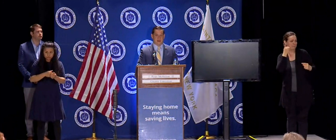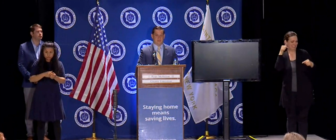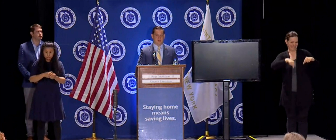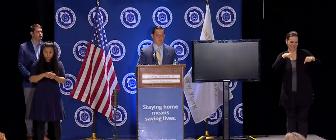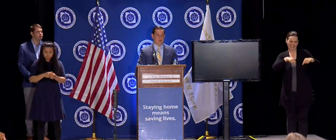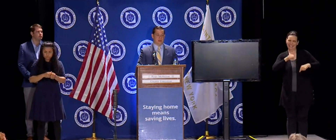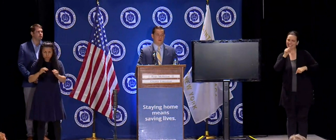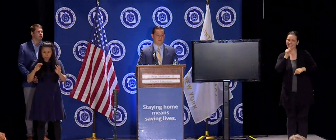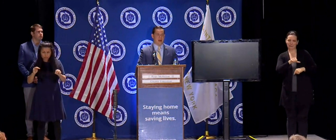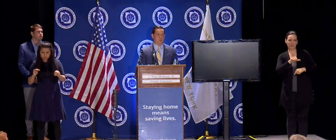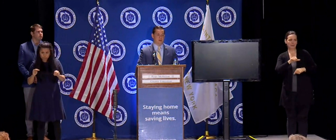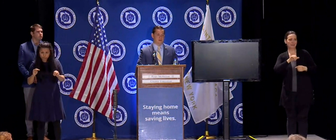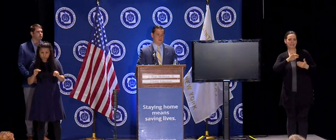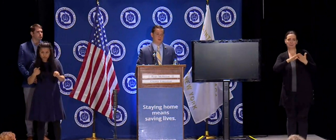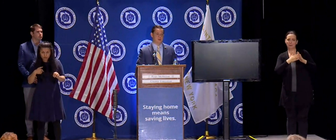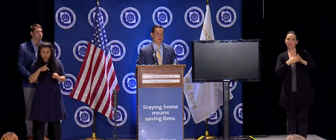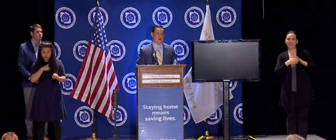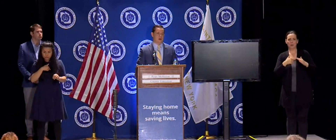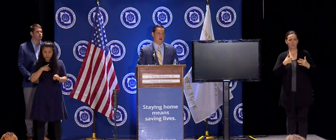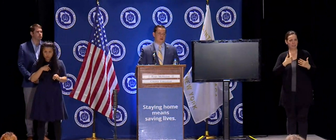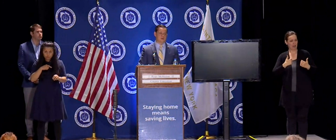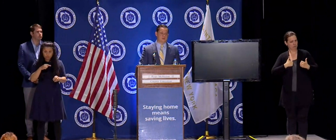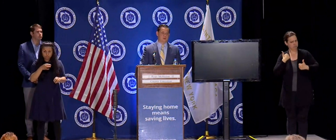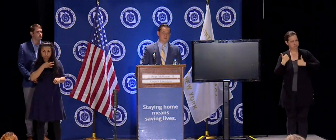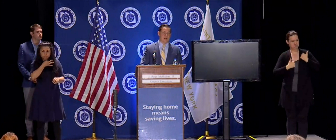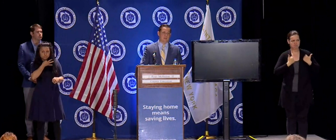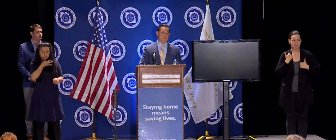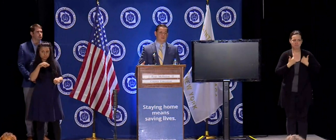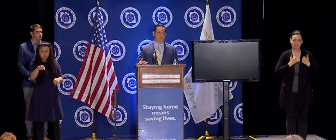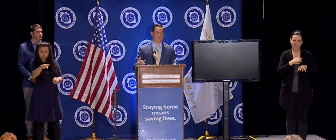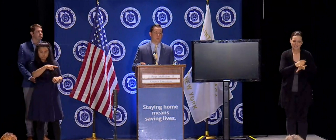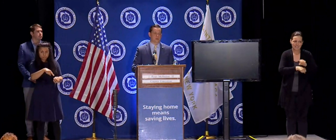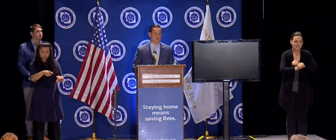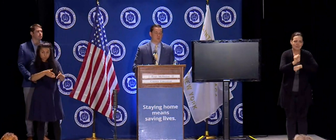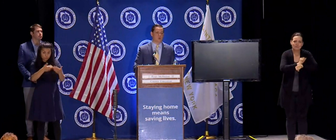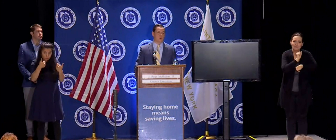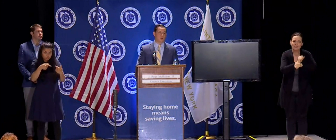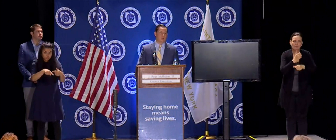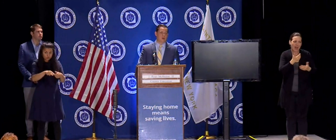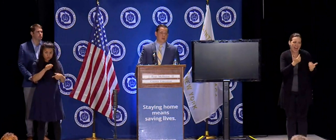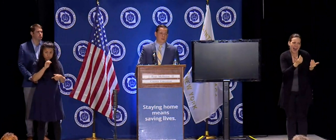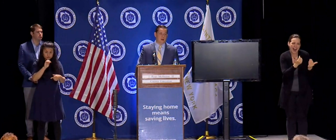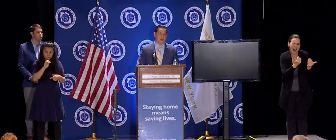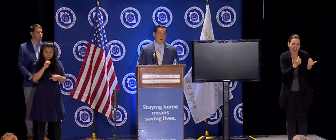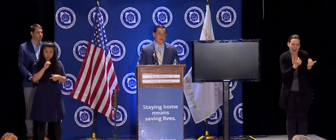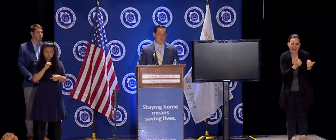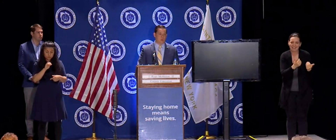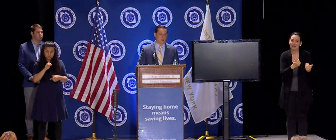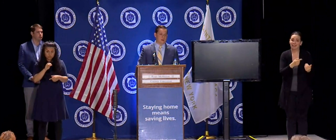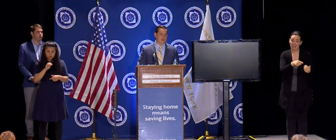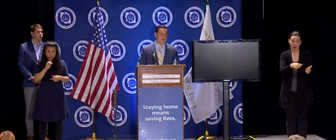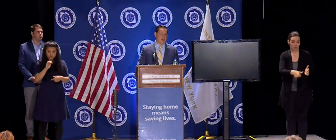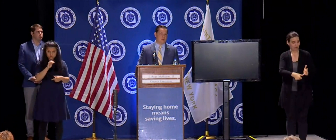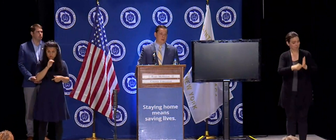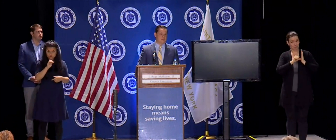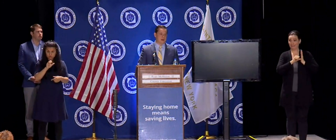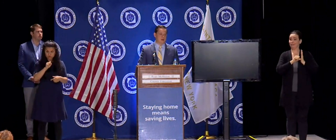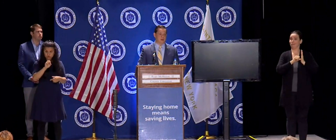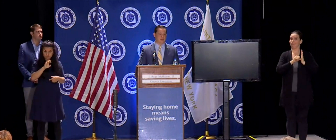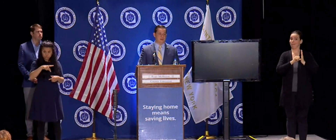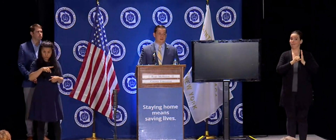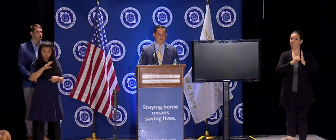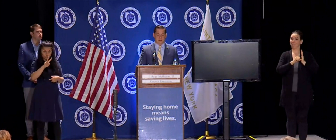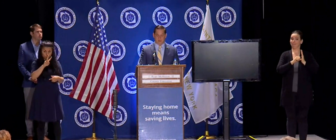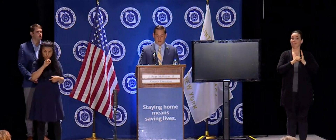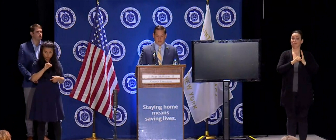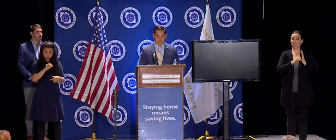think to them that showed a level of competence, because those timelines are something we can control. And then our IDA board hit their timeline, the town of